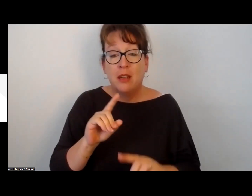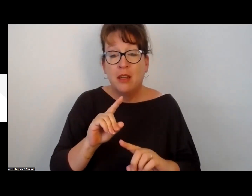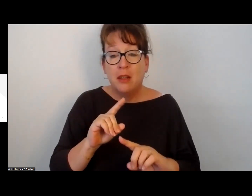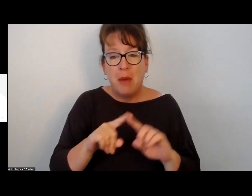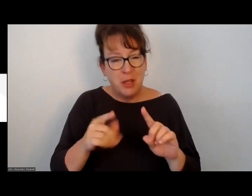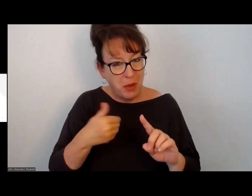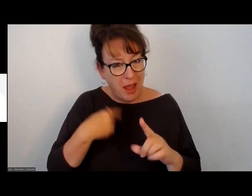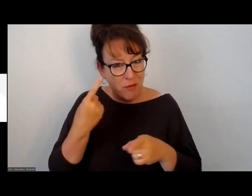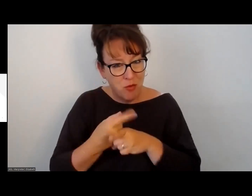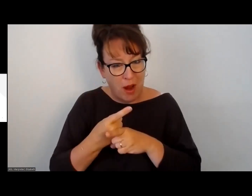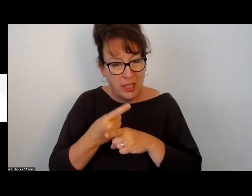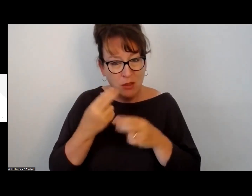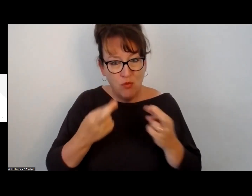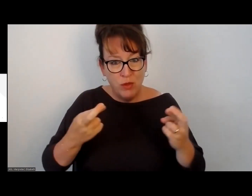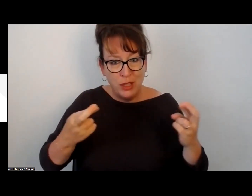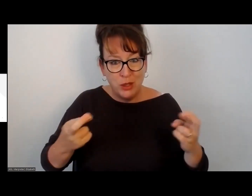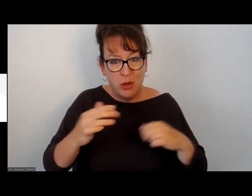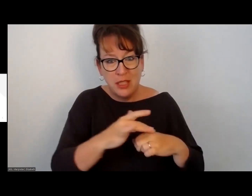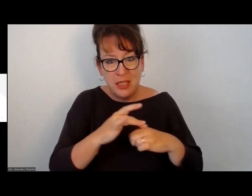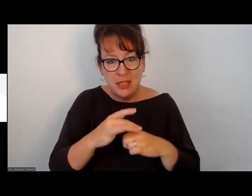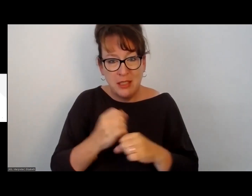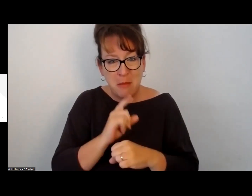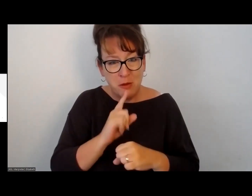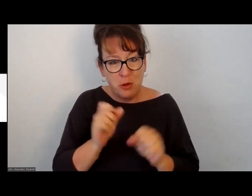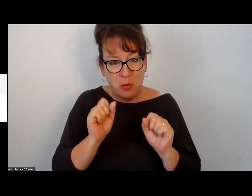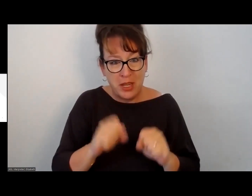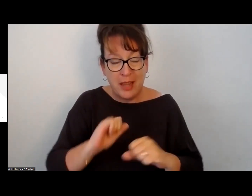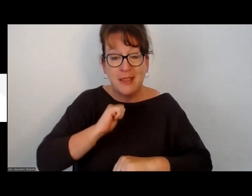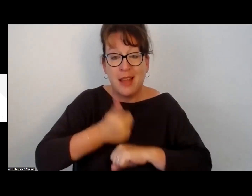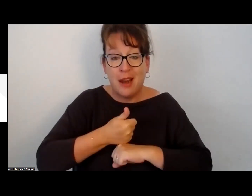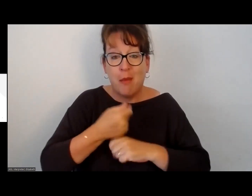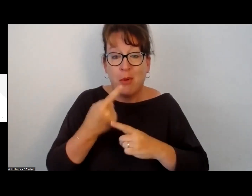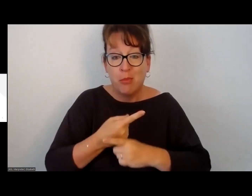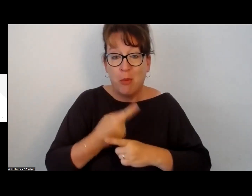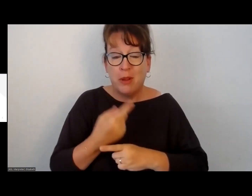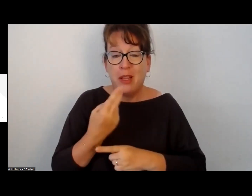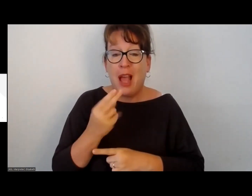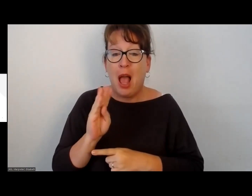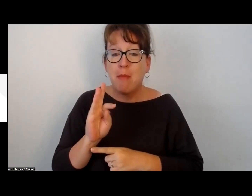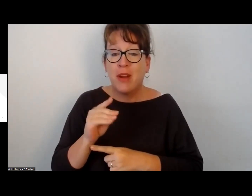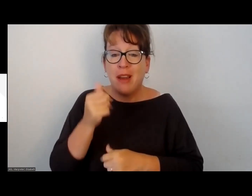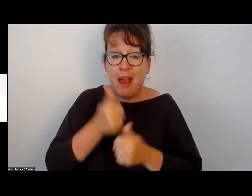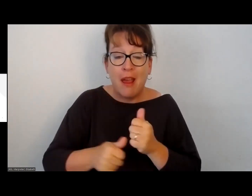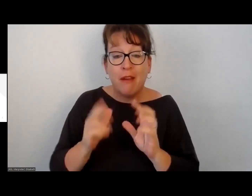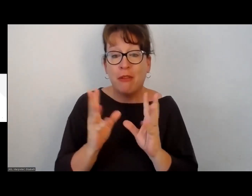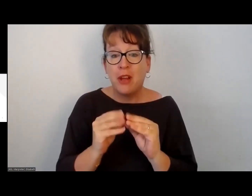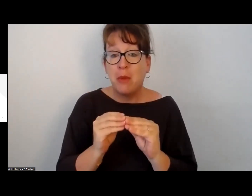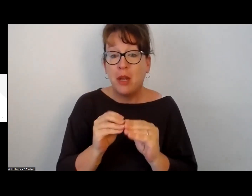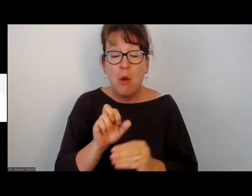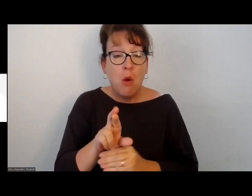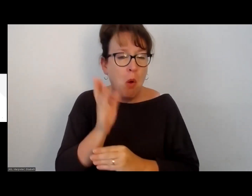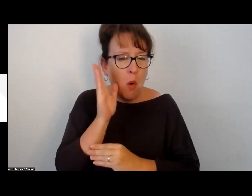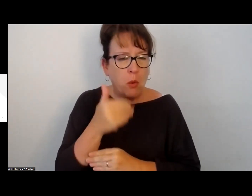right resources to be able to make sure that we can enable hybrid every time, or will we kind of run into